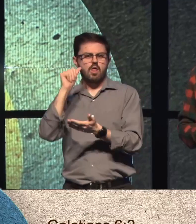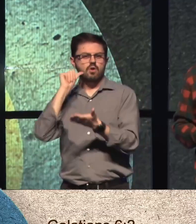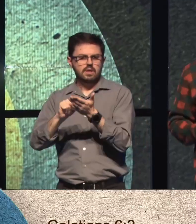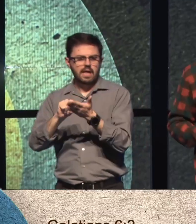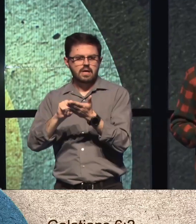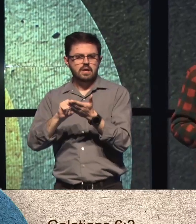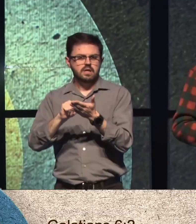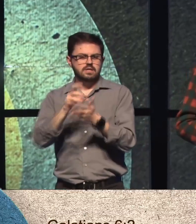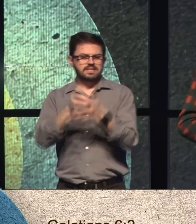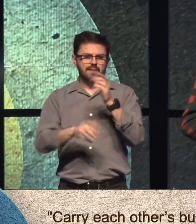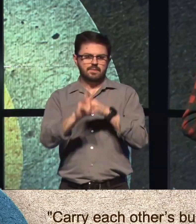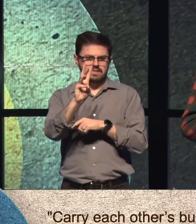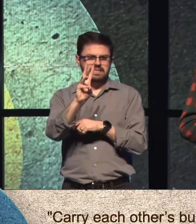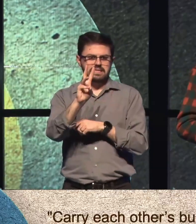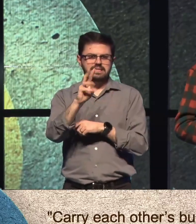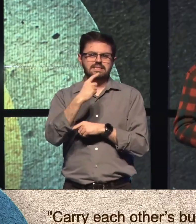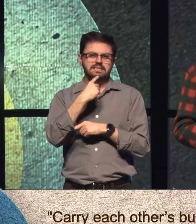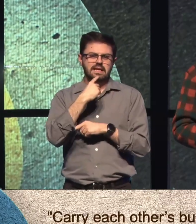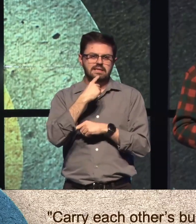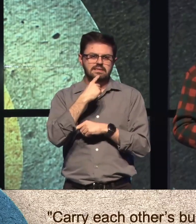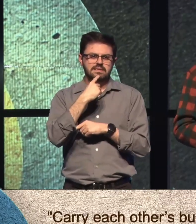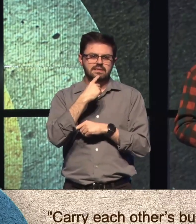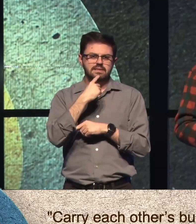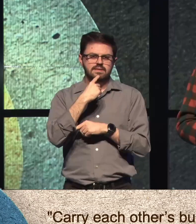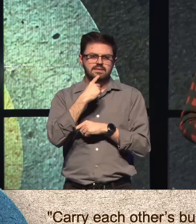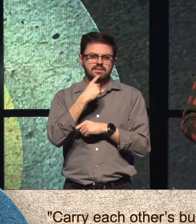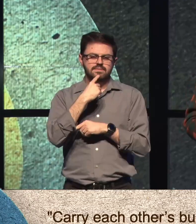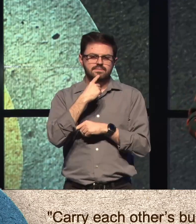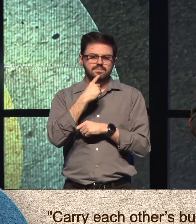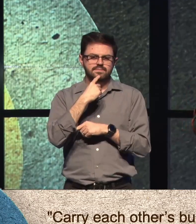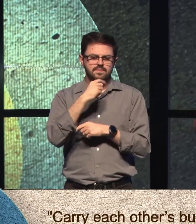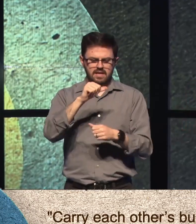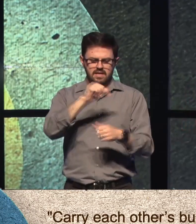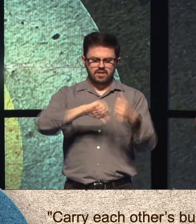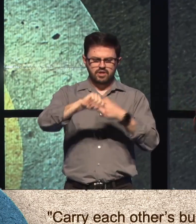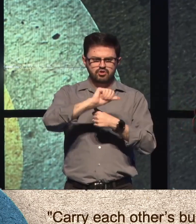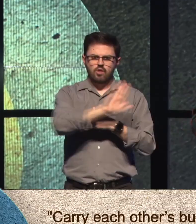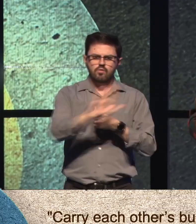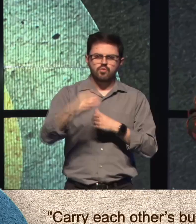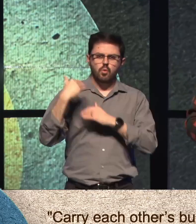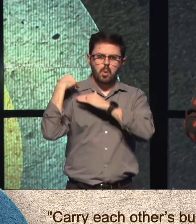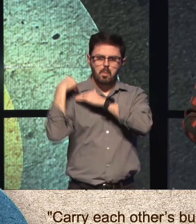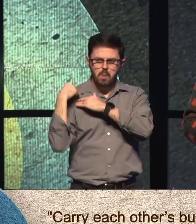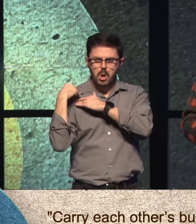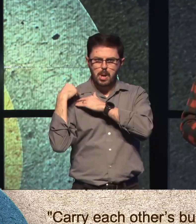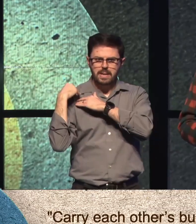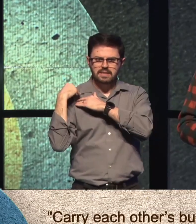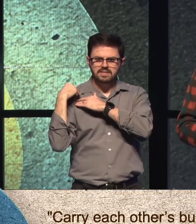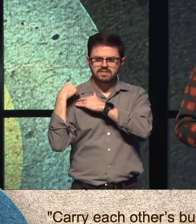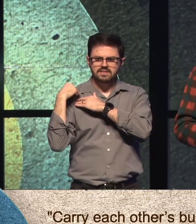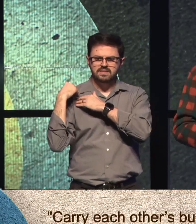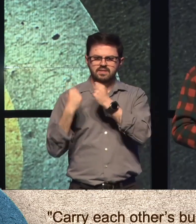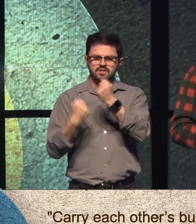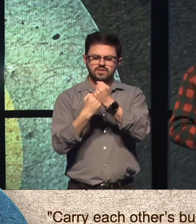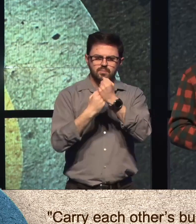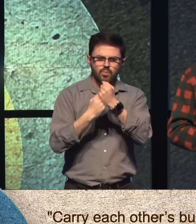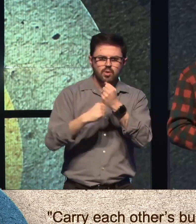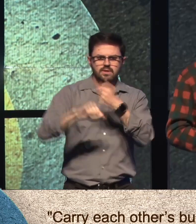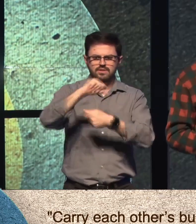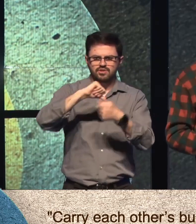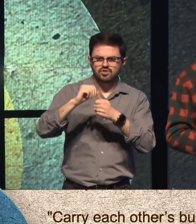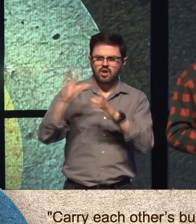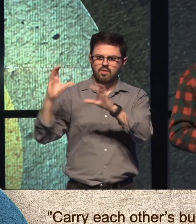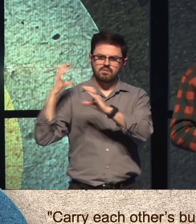verse 2, he says this, carry each other's burdens, and in this way you fulfill the law